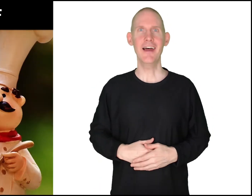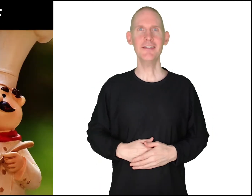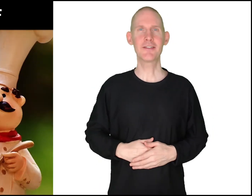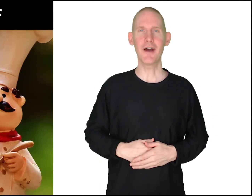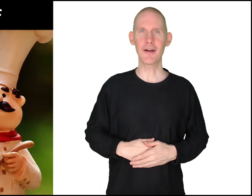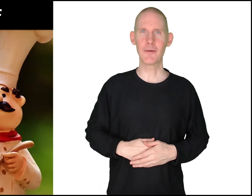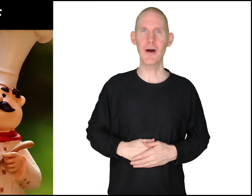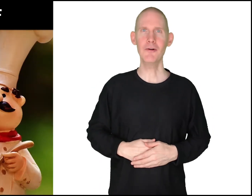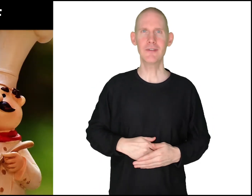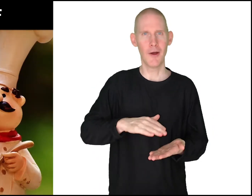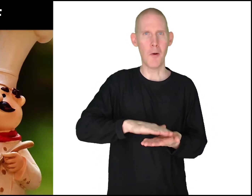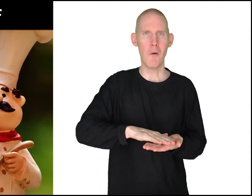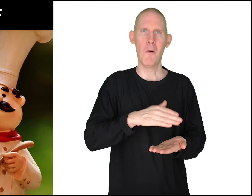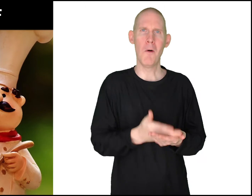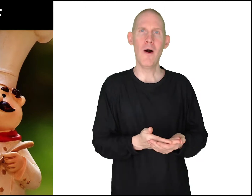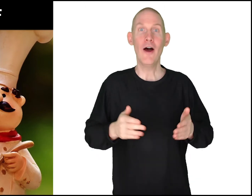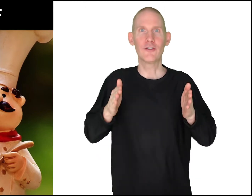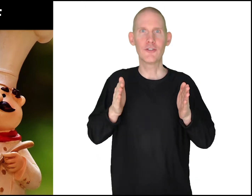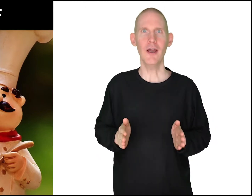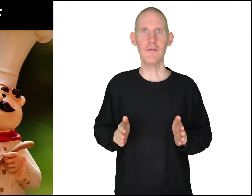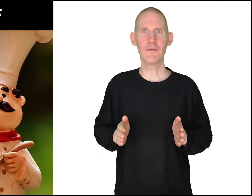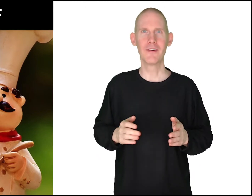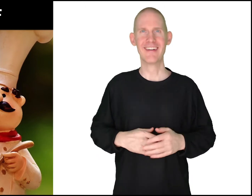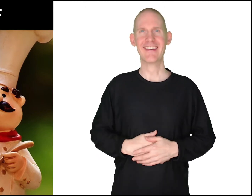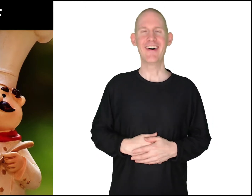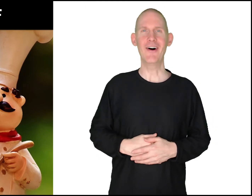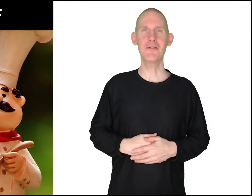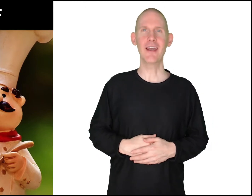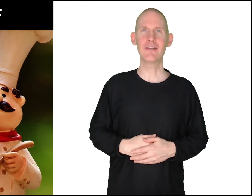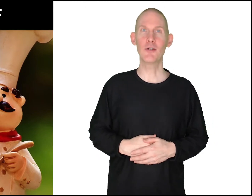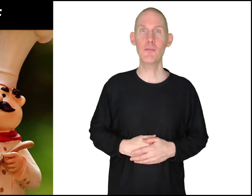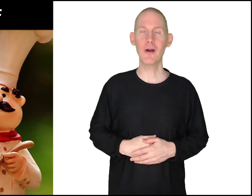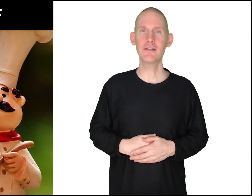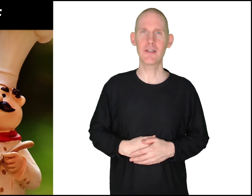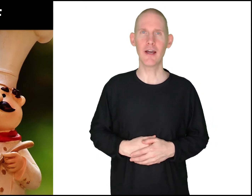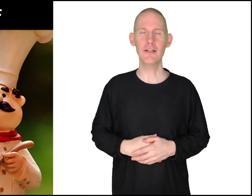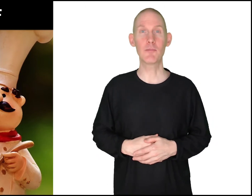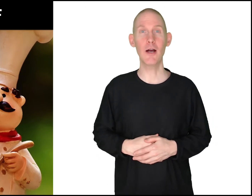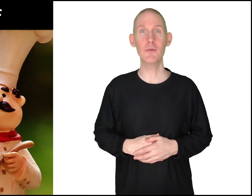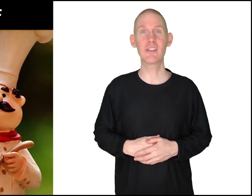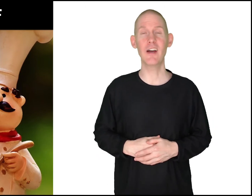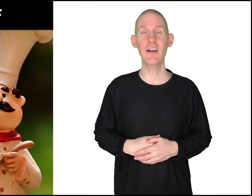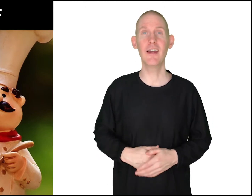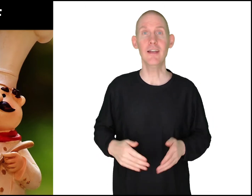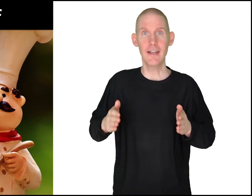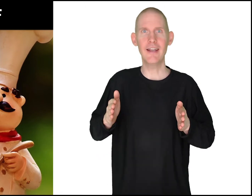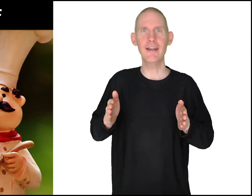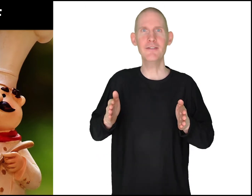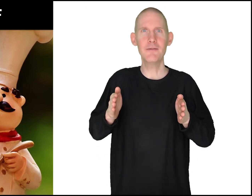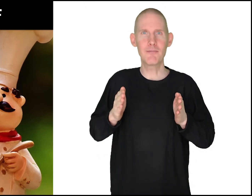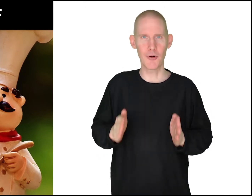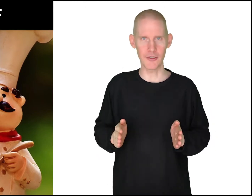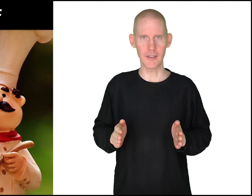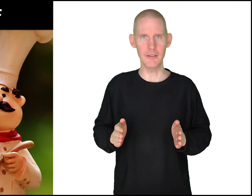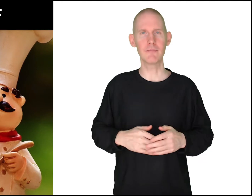Let's talk about chef. Okay, 2-part sign. You probably saw that it ends in person,